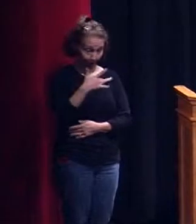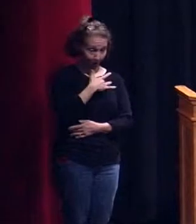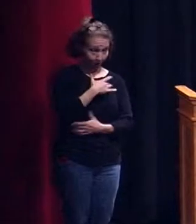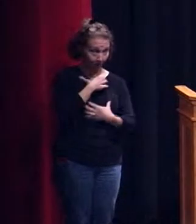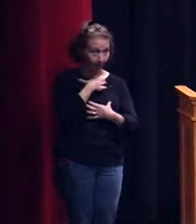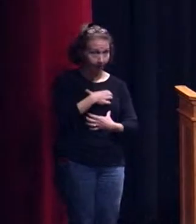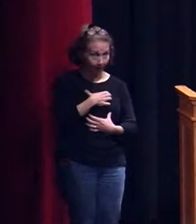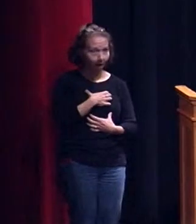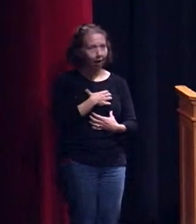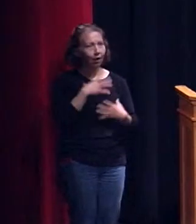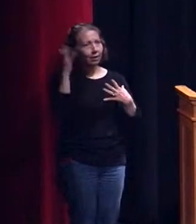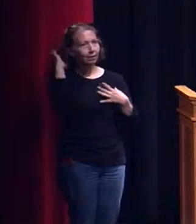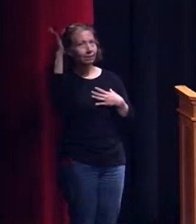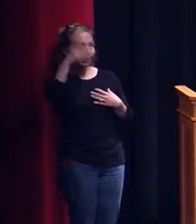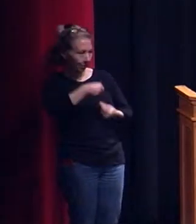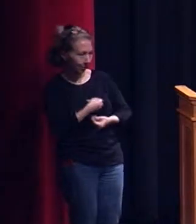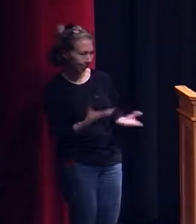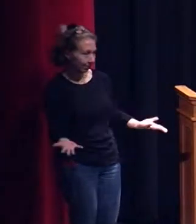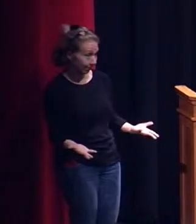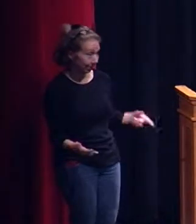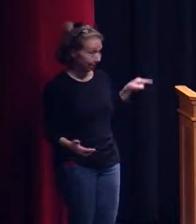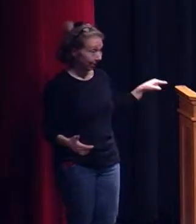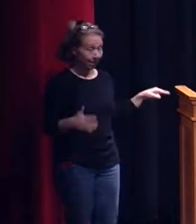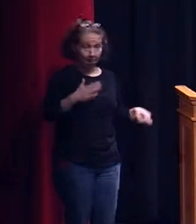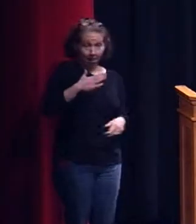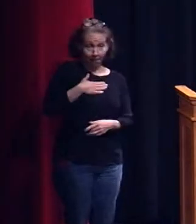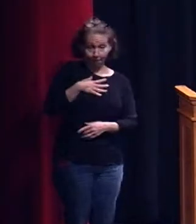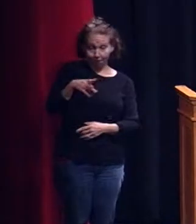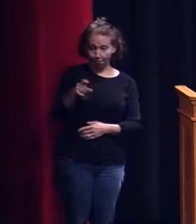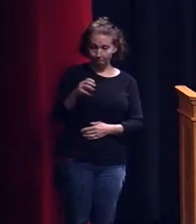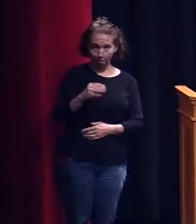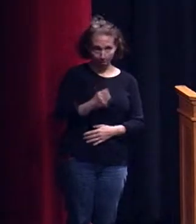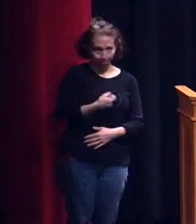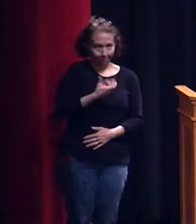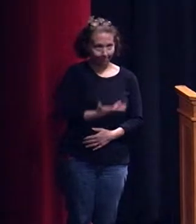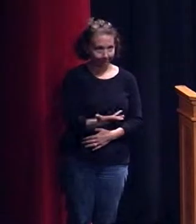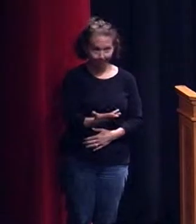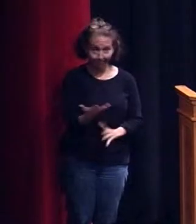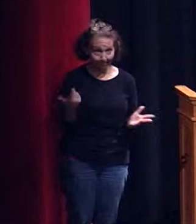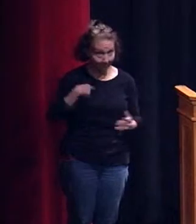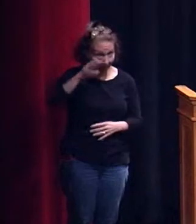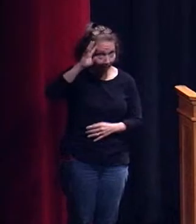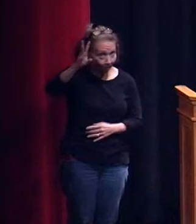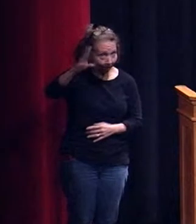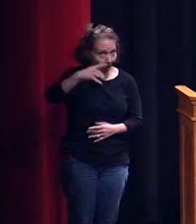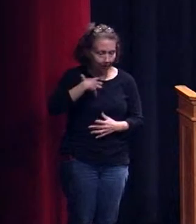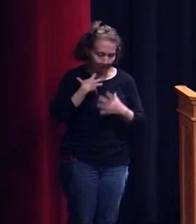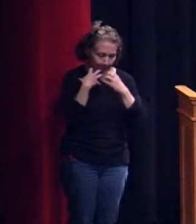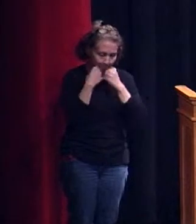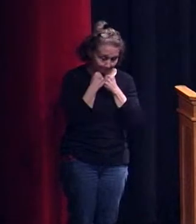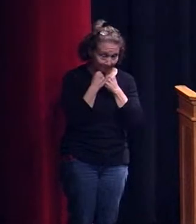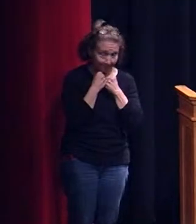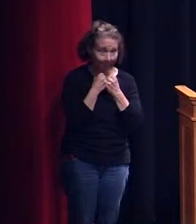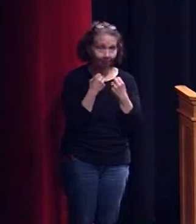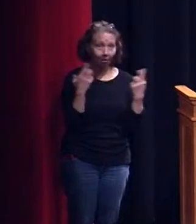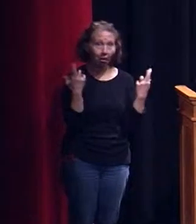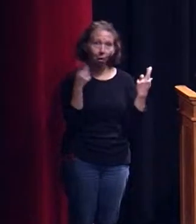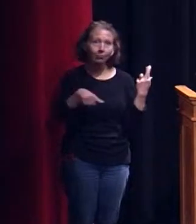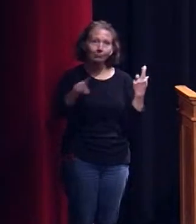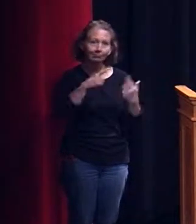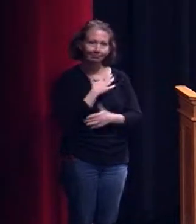heart. And this is my first poem that I've ever written, and it's the nearest and dearest to my heart, and I hope you all enjoy